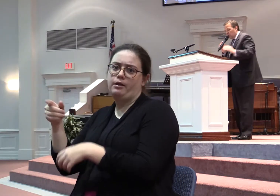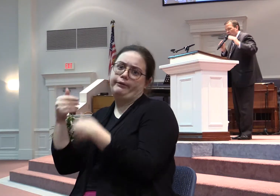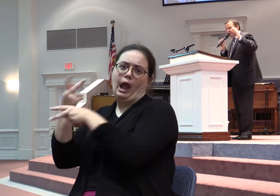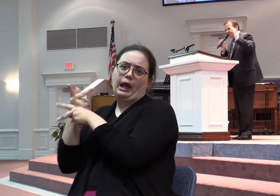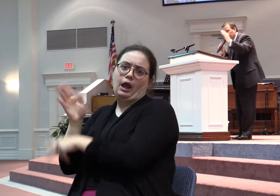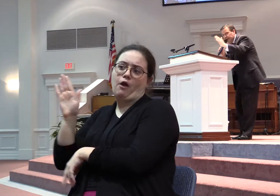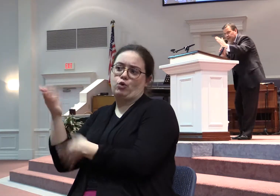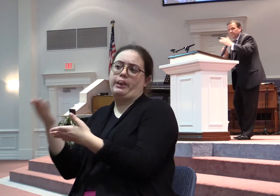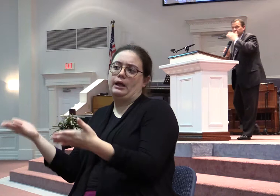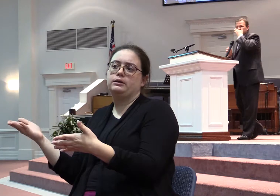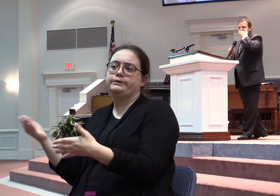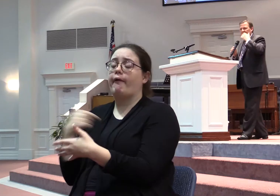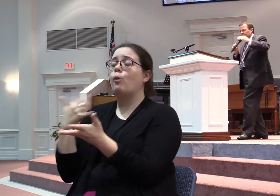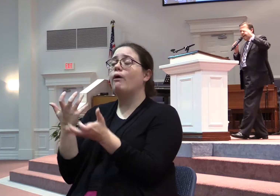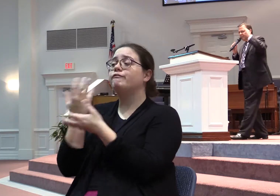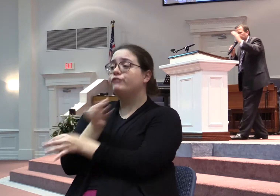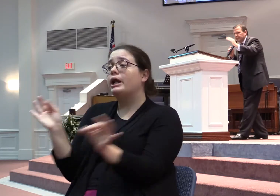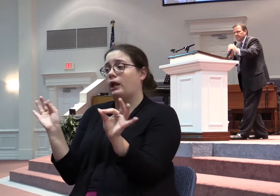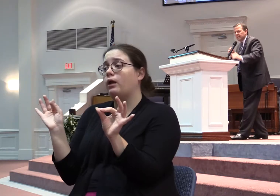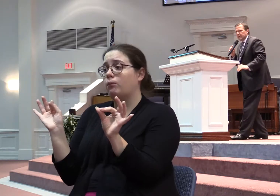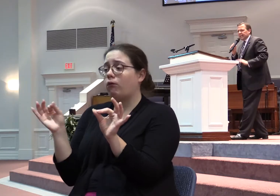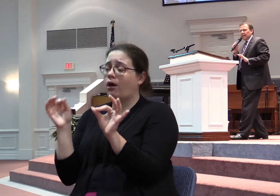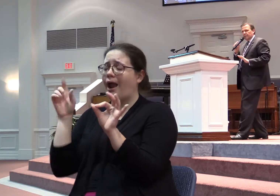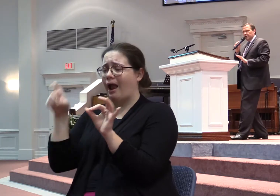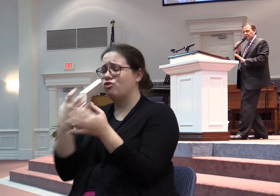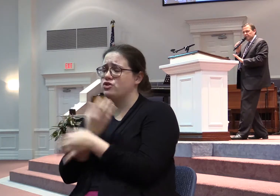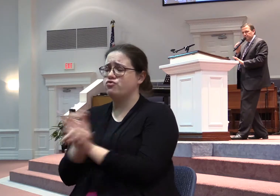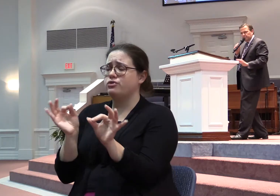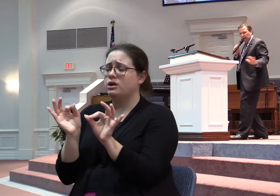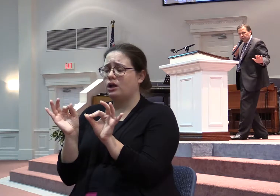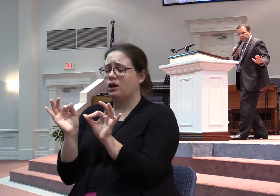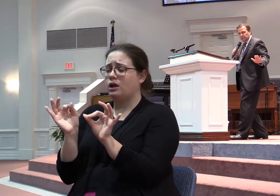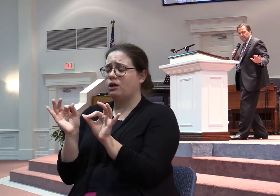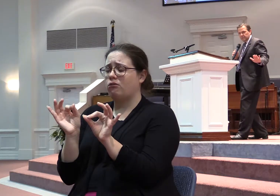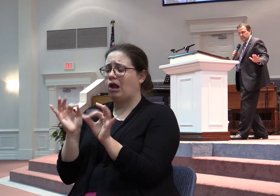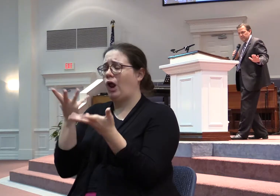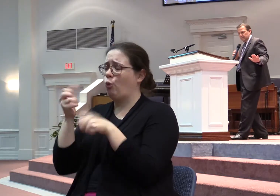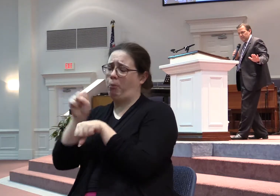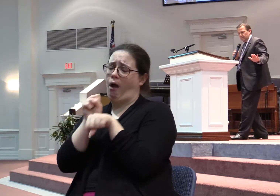God wanted freedom. You gotta have freedom. You gotta get out from under this bondage.